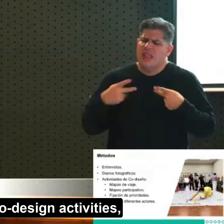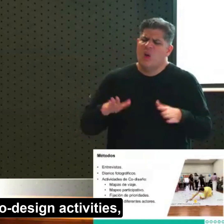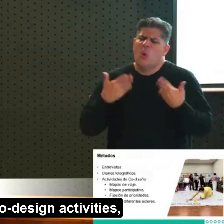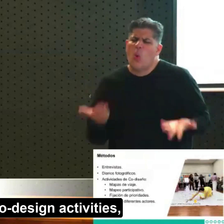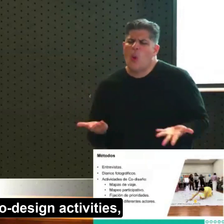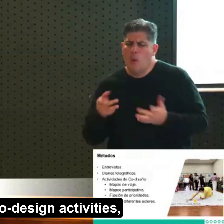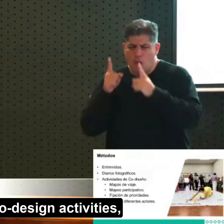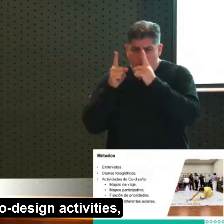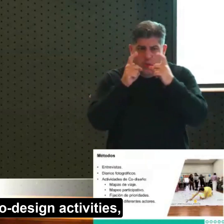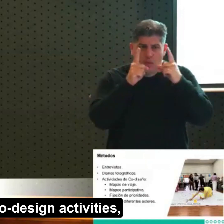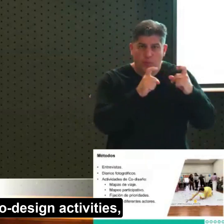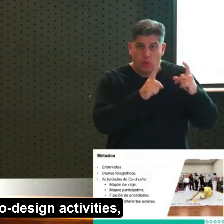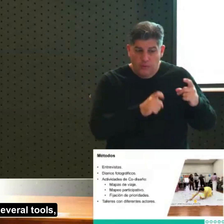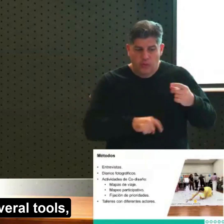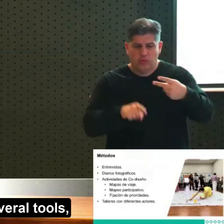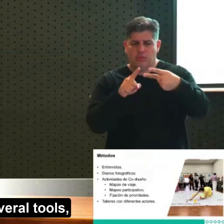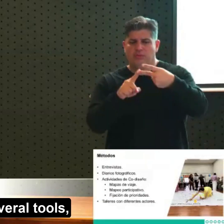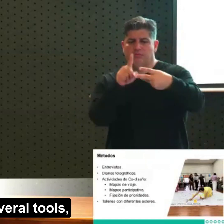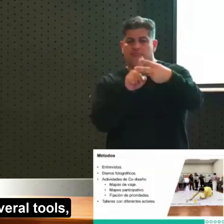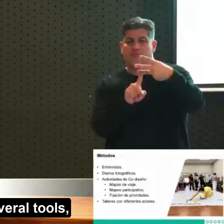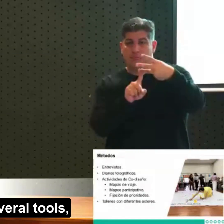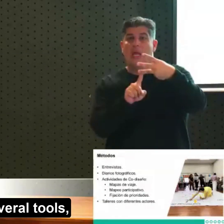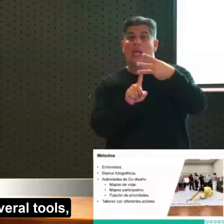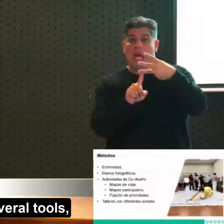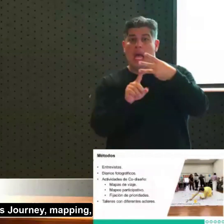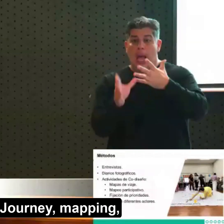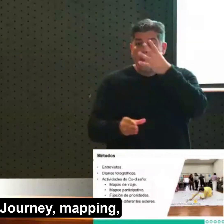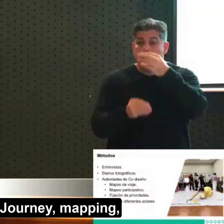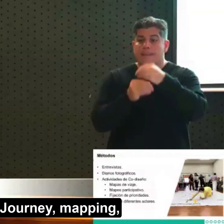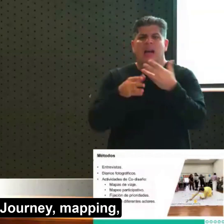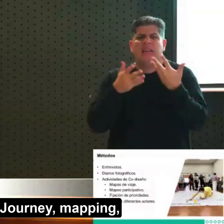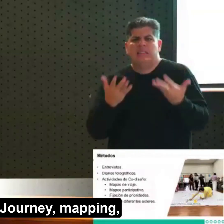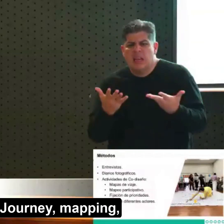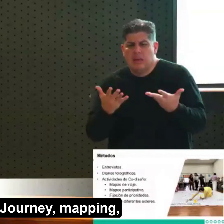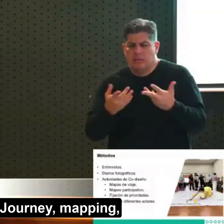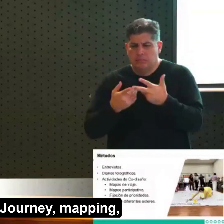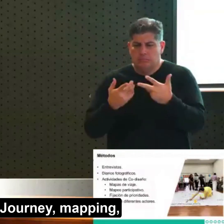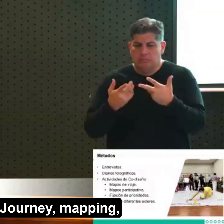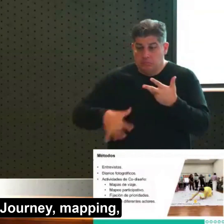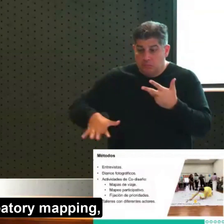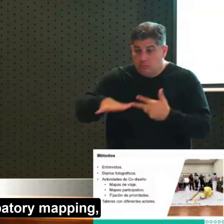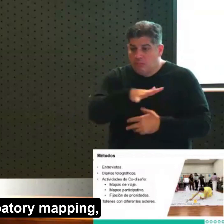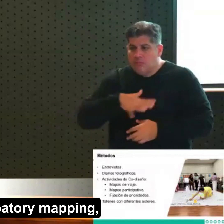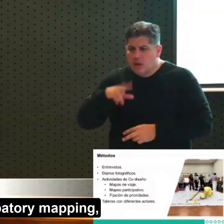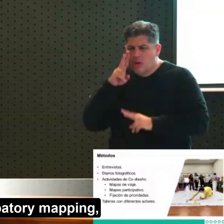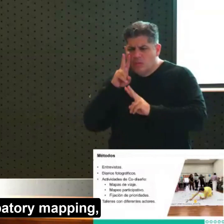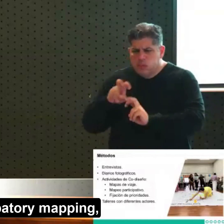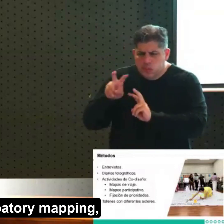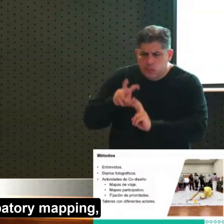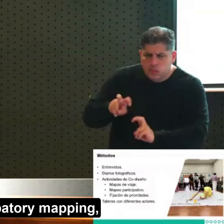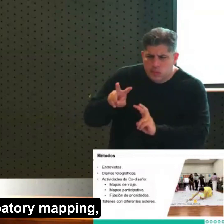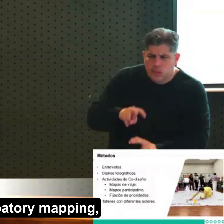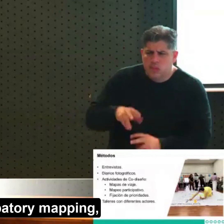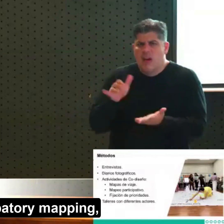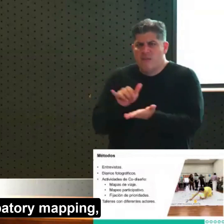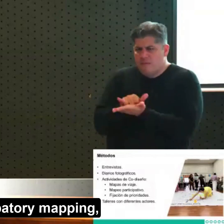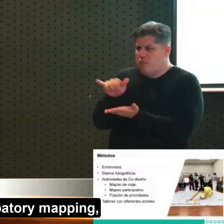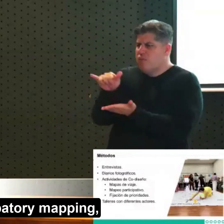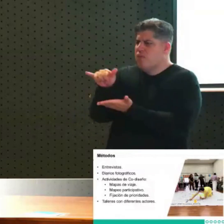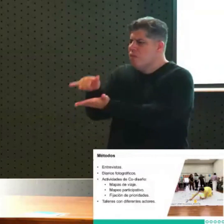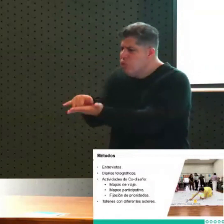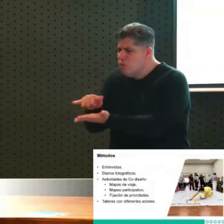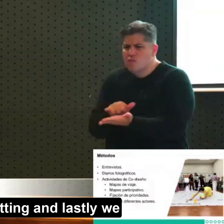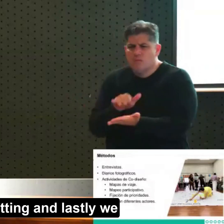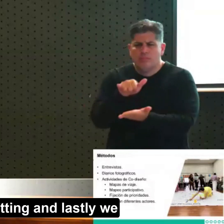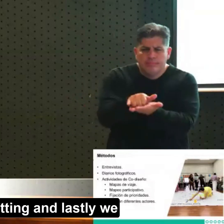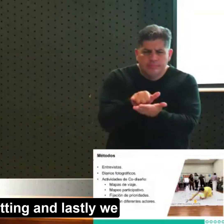pictures, co-design activities, several tools, strategies, journey mapping, participatory